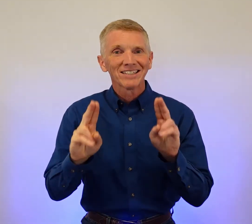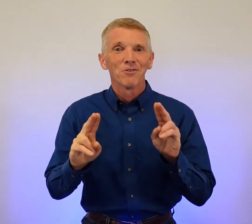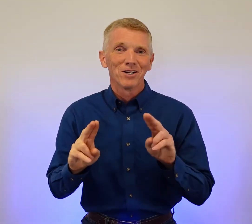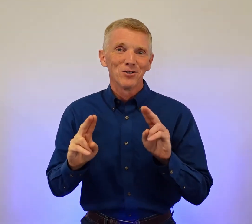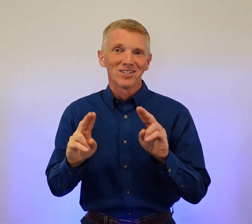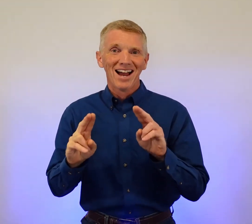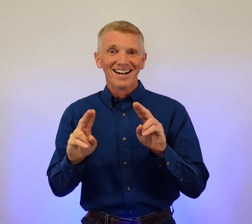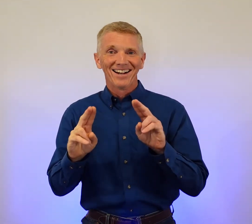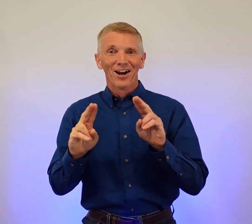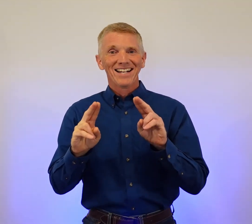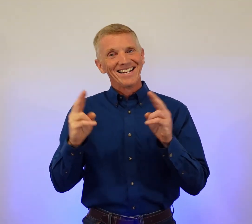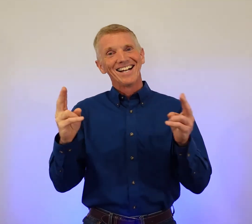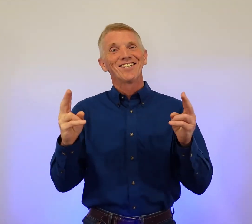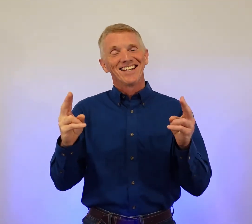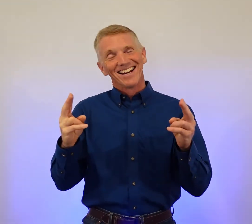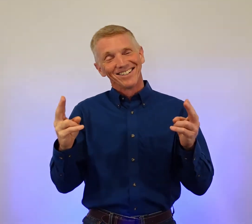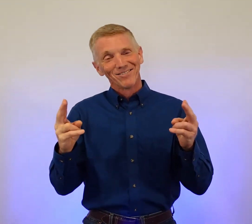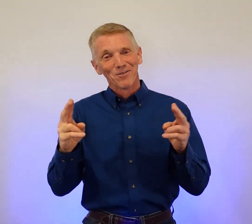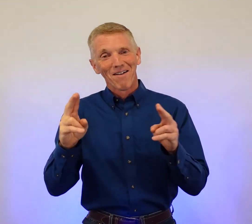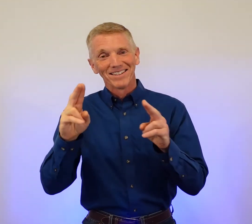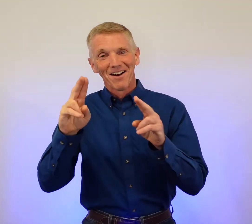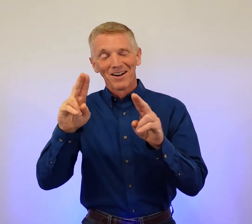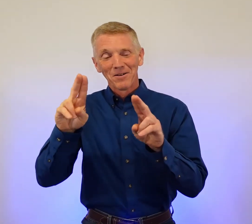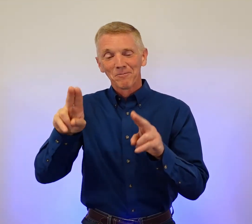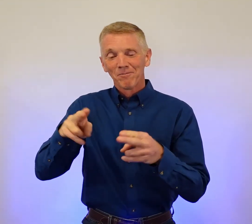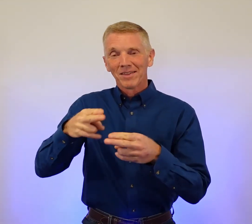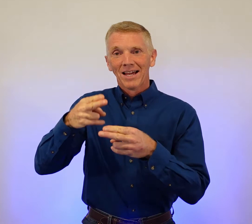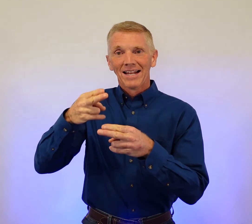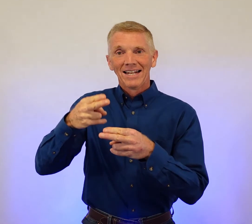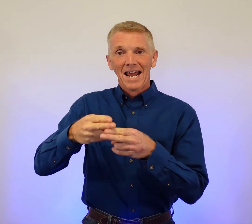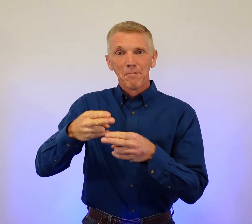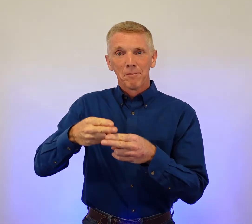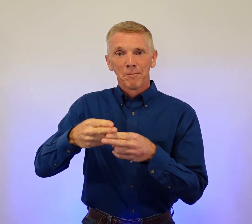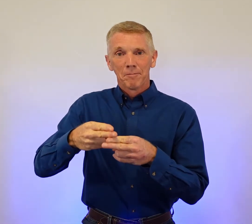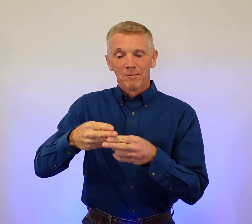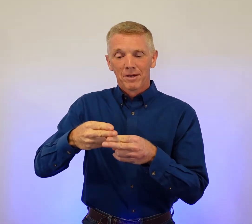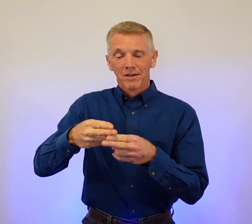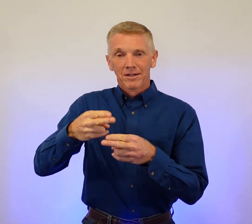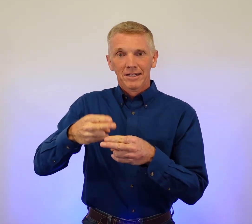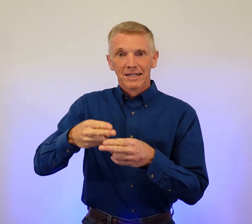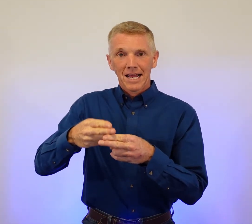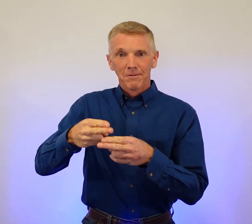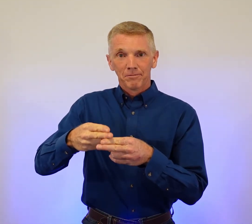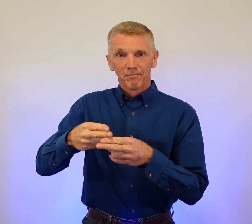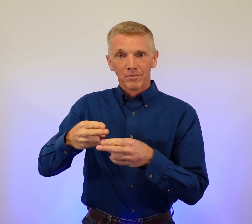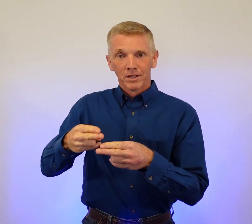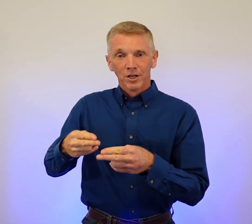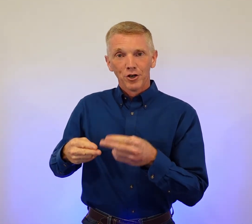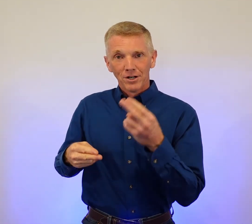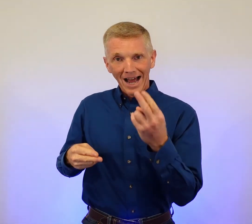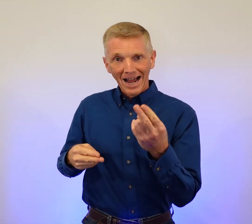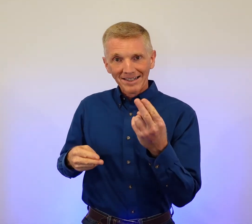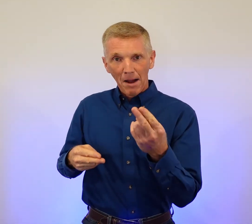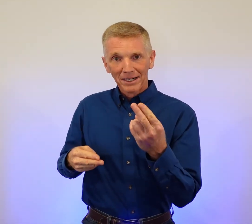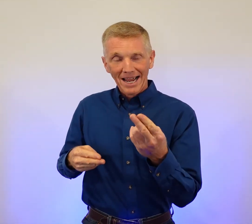when you sign, all right? Enunciate, if you want to have it that way. Name, name. Your non-dominant